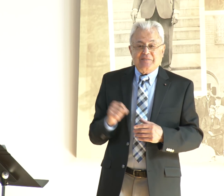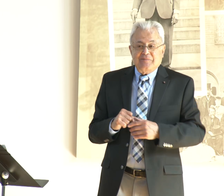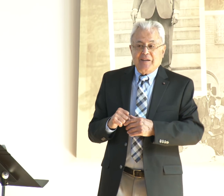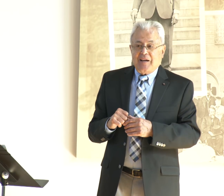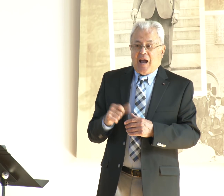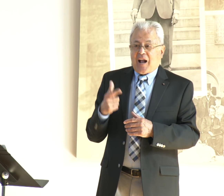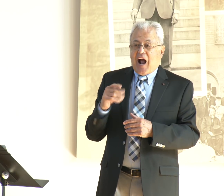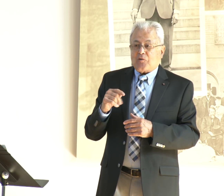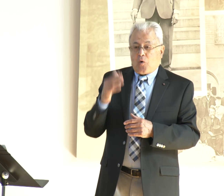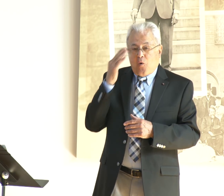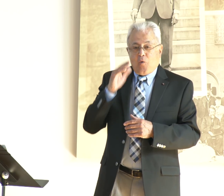a while.